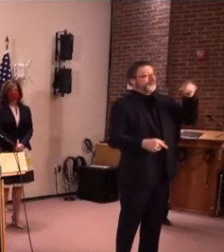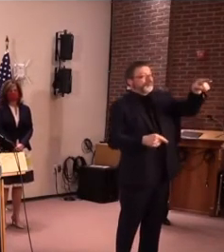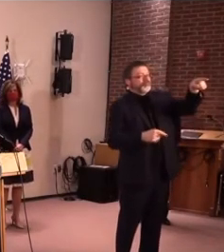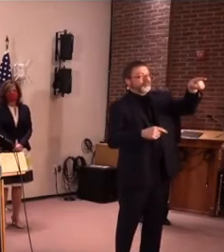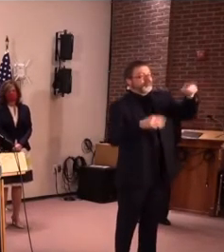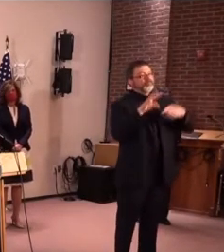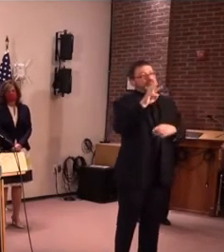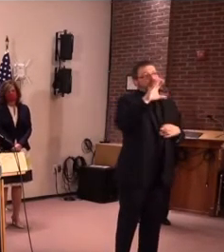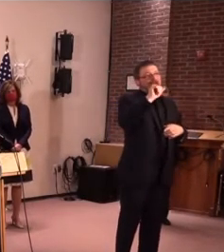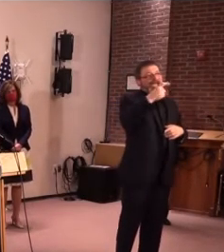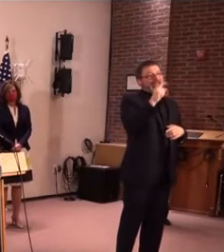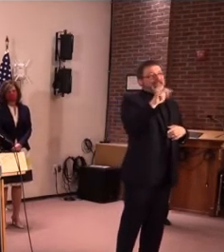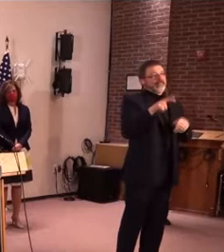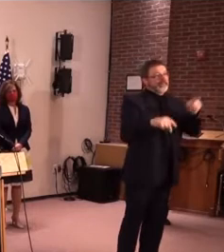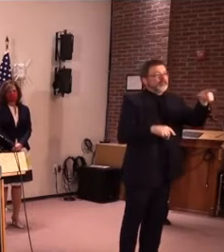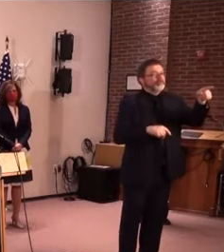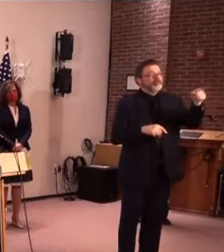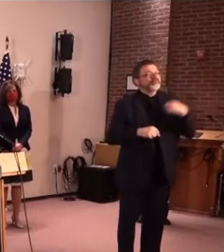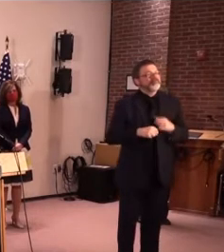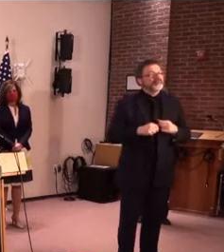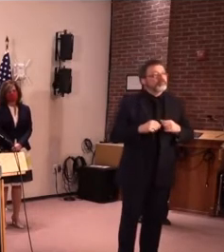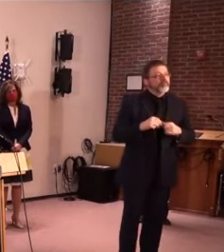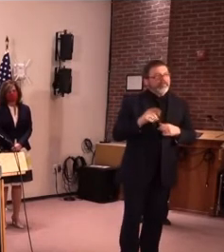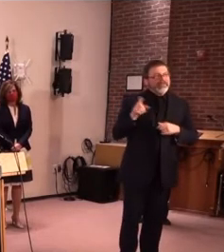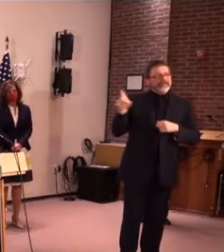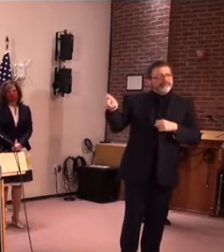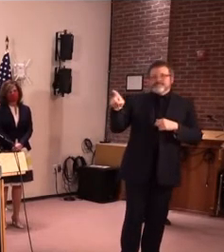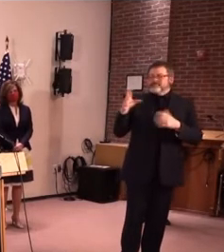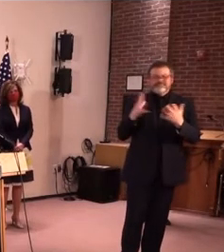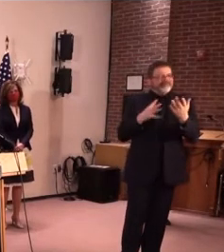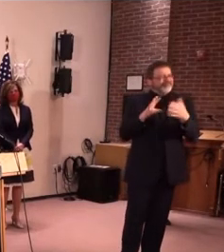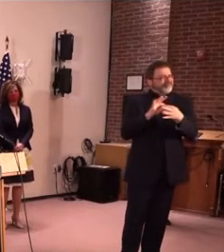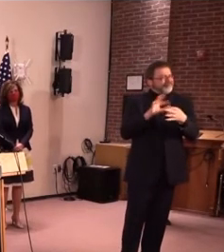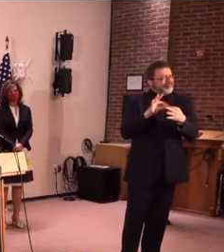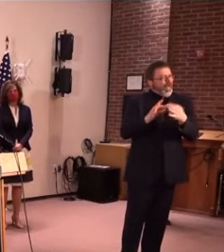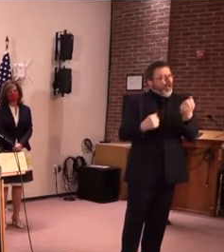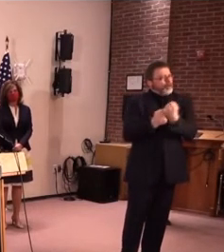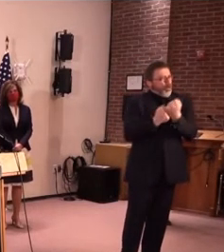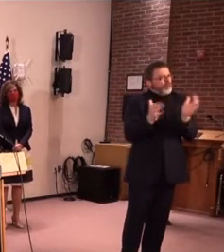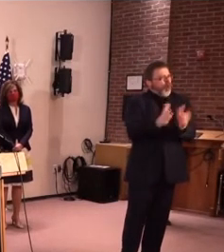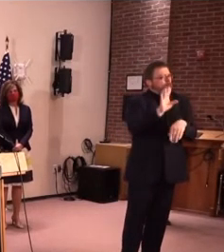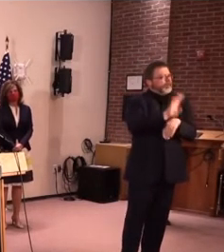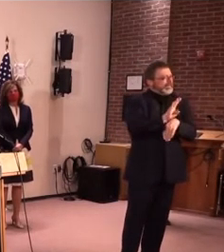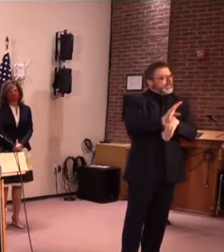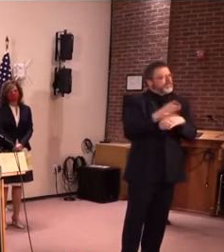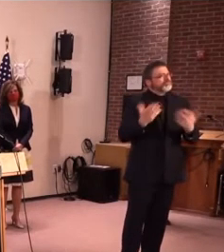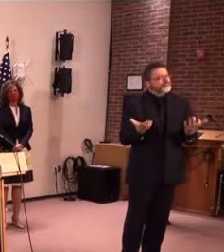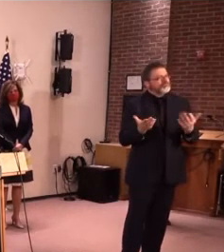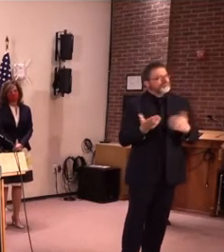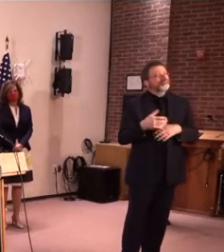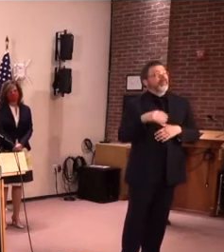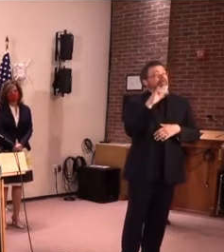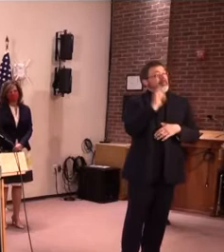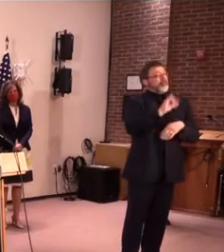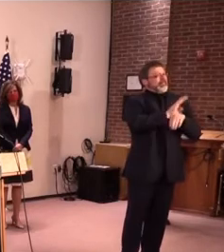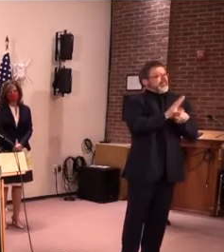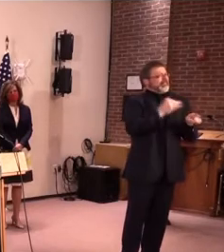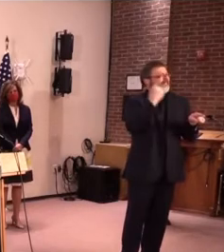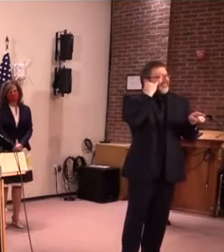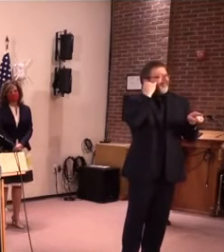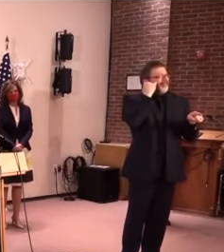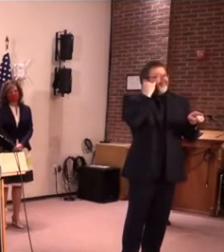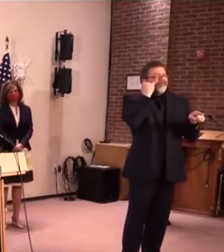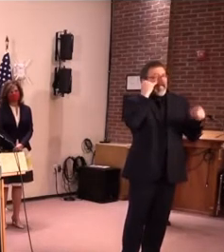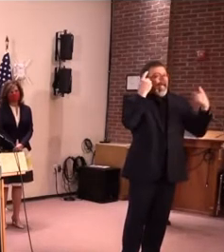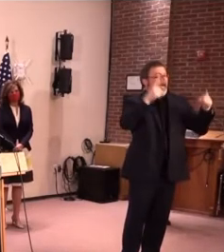talk about the support that's available for small businesses, what about businesses that have already had to shut their doors permanently and